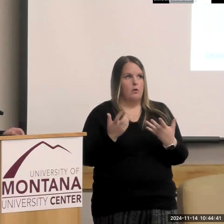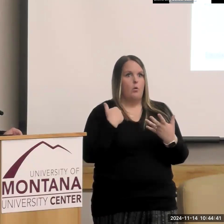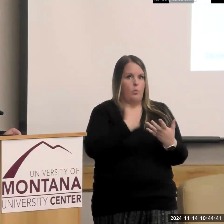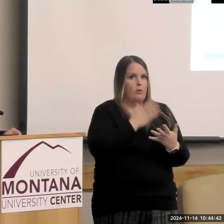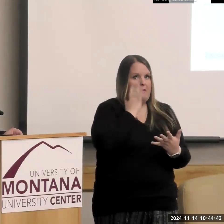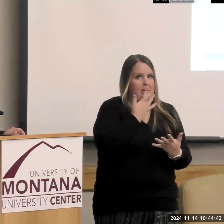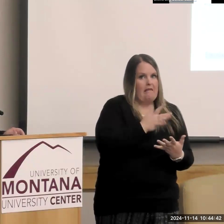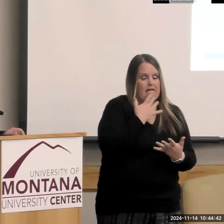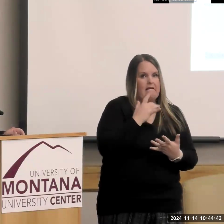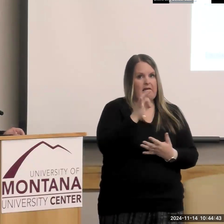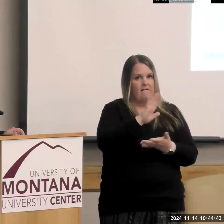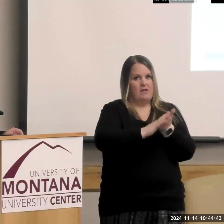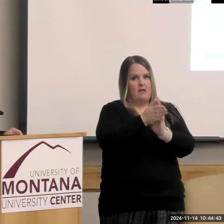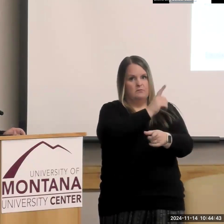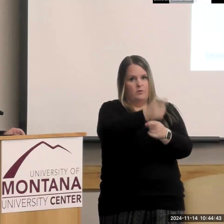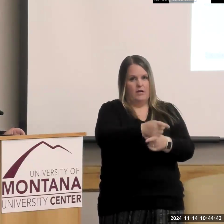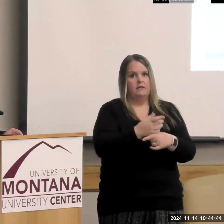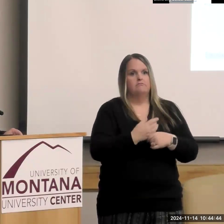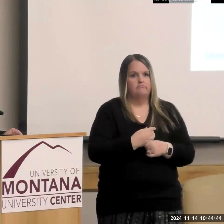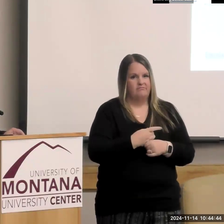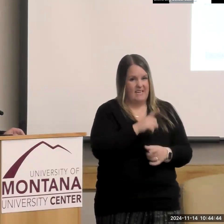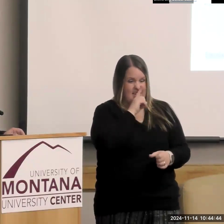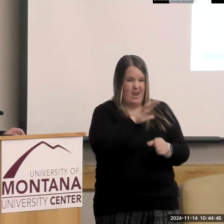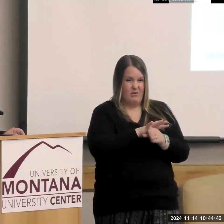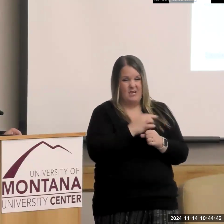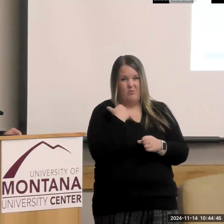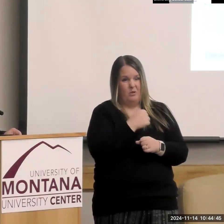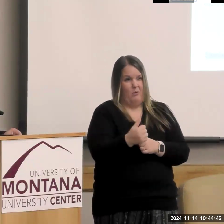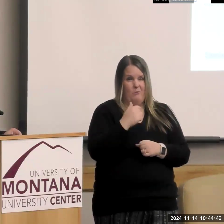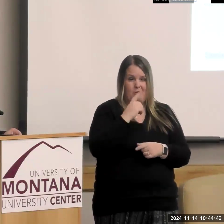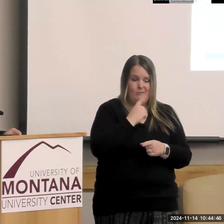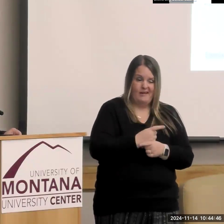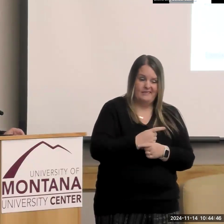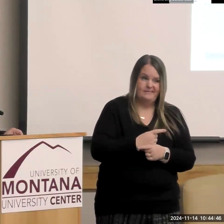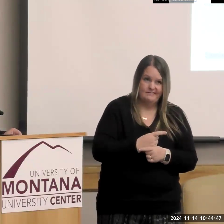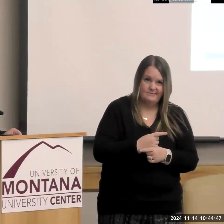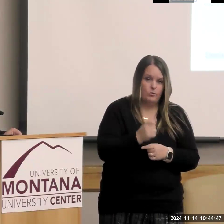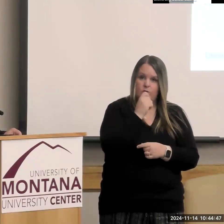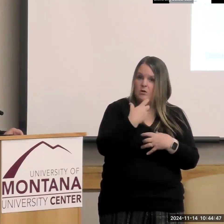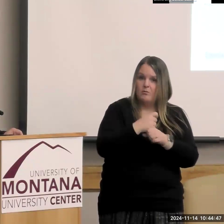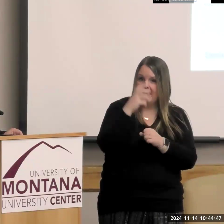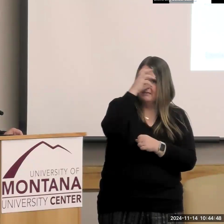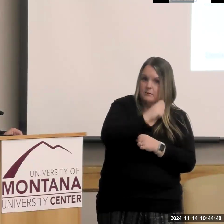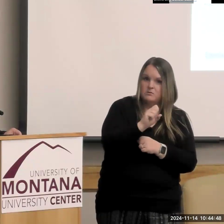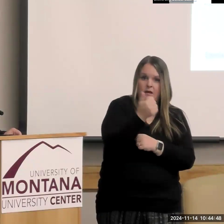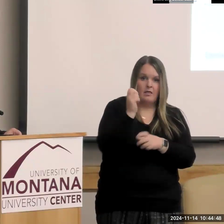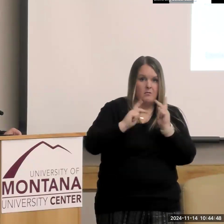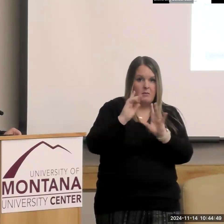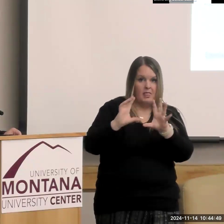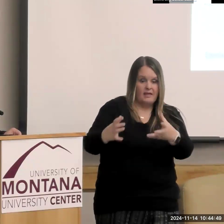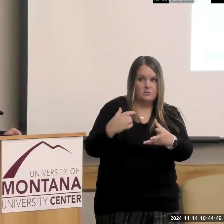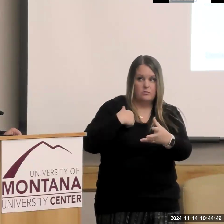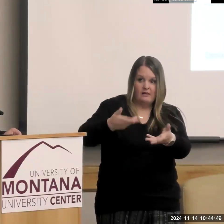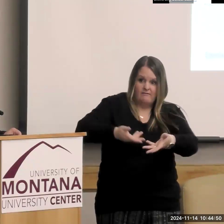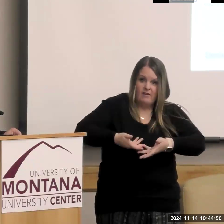lucky at best if we get it right, and I almost guarantee we won't get it right. We don't make assumptions about other populations. We invite them to be part